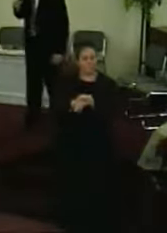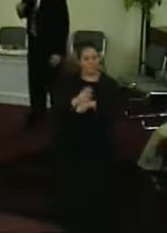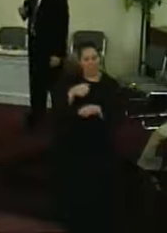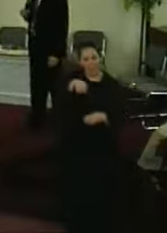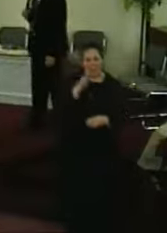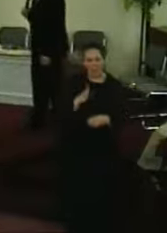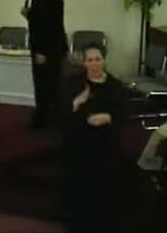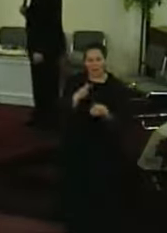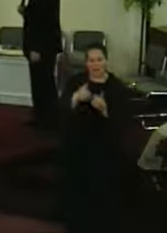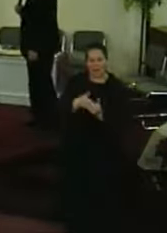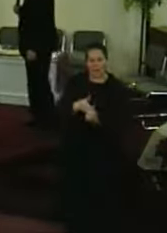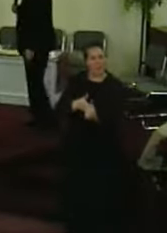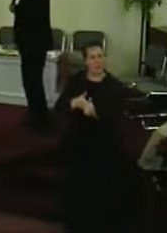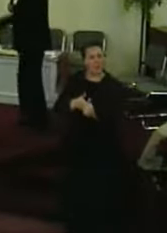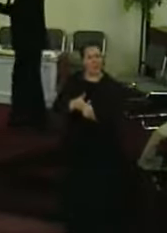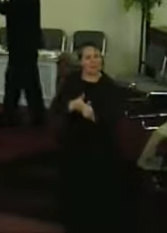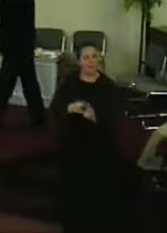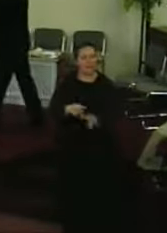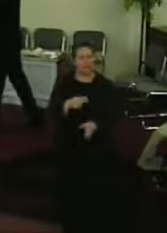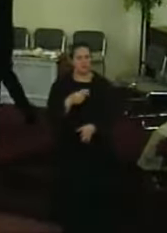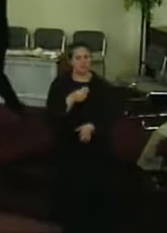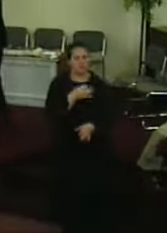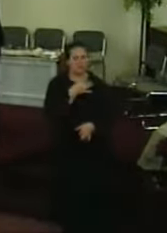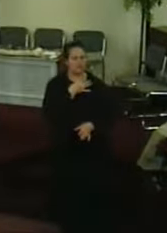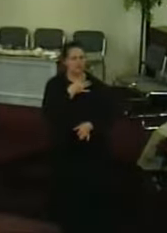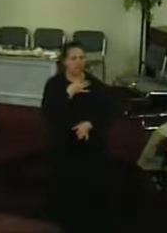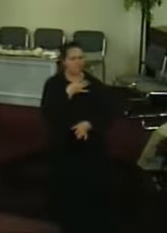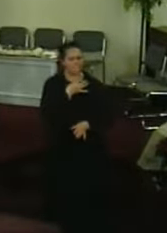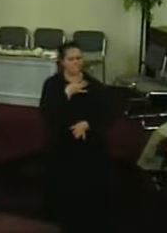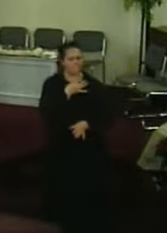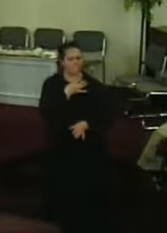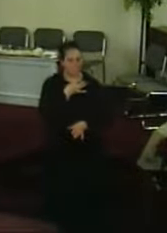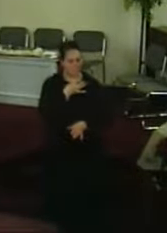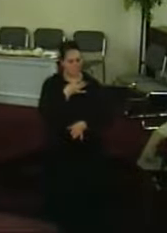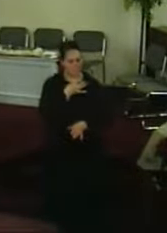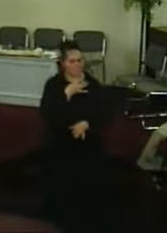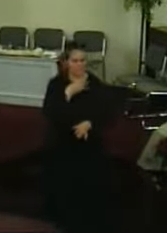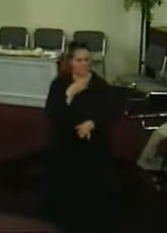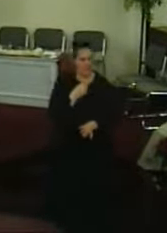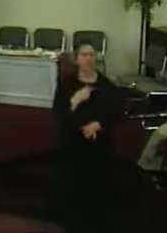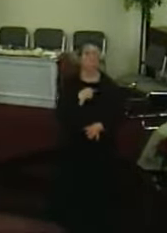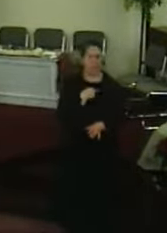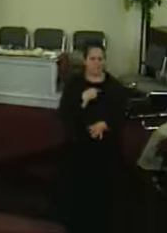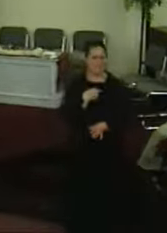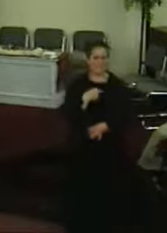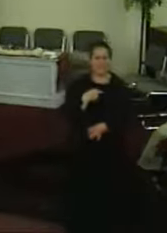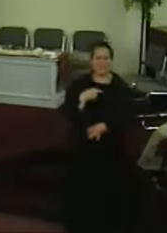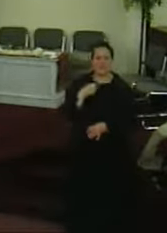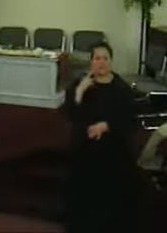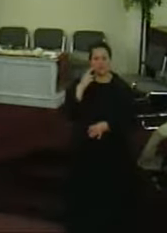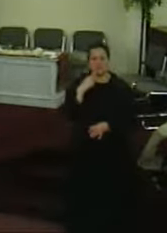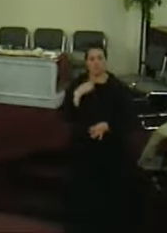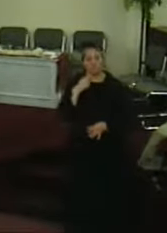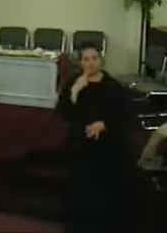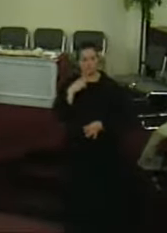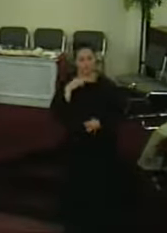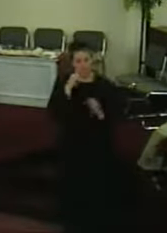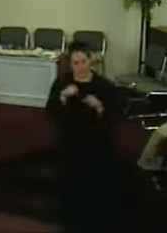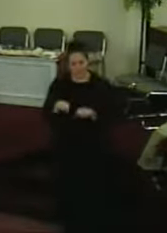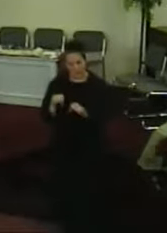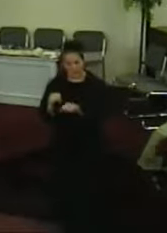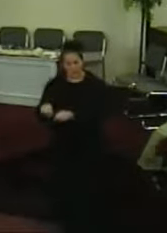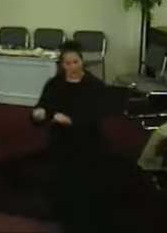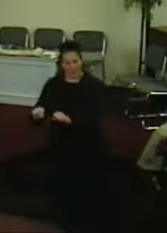trap. Right down to the edge of the Red Sea. And there was a swamp over here, and